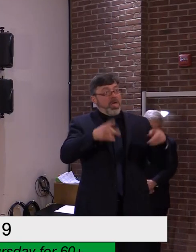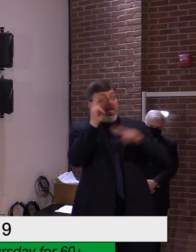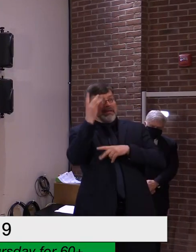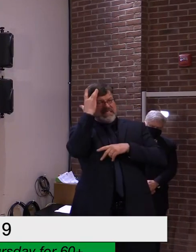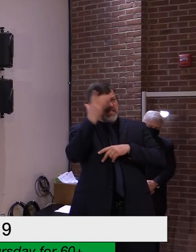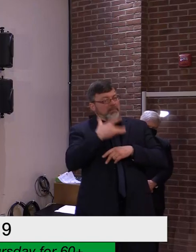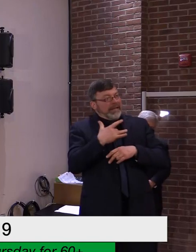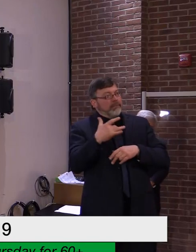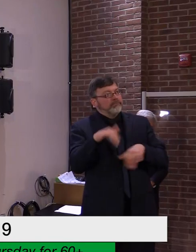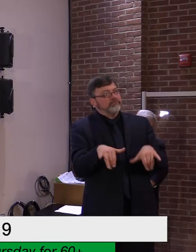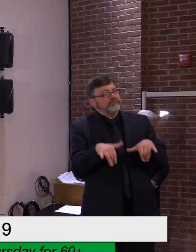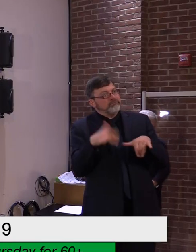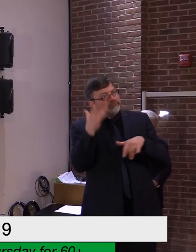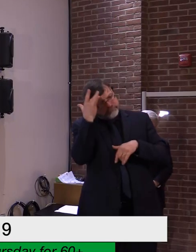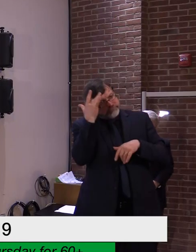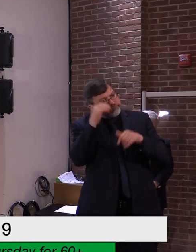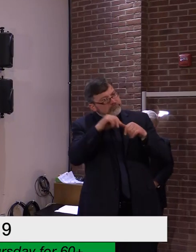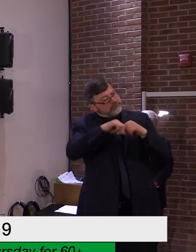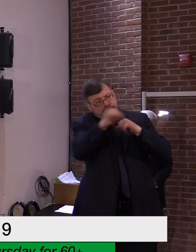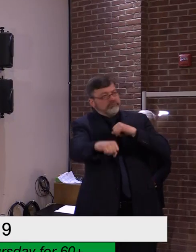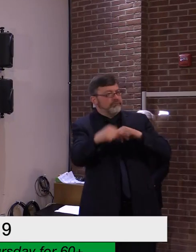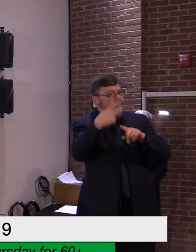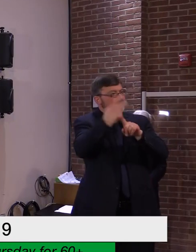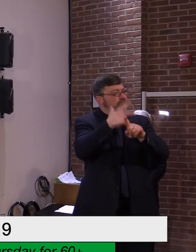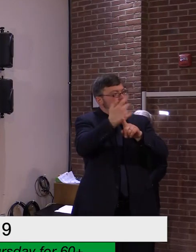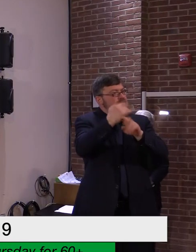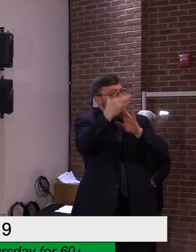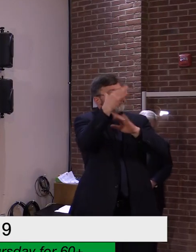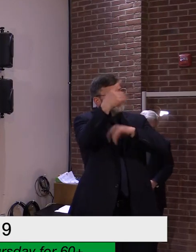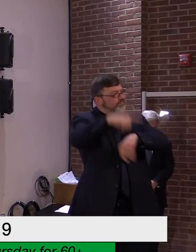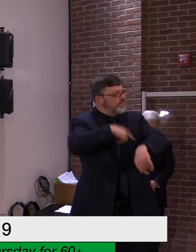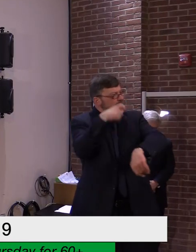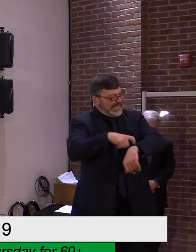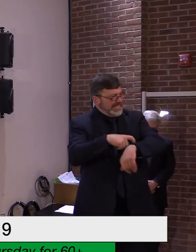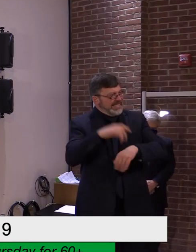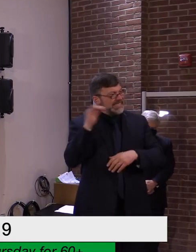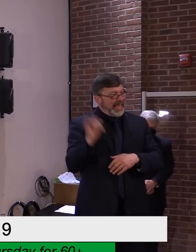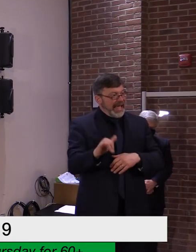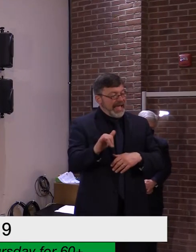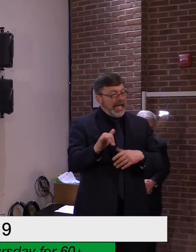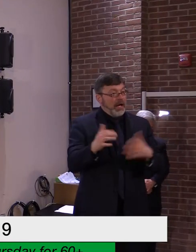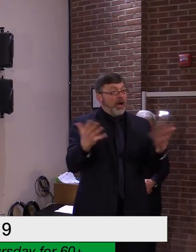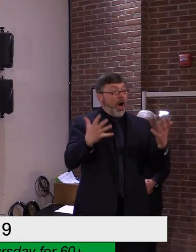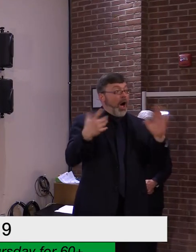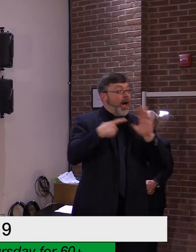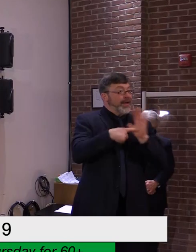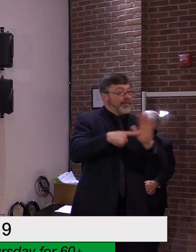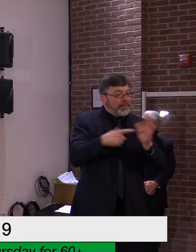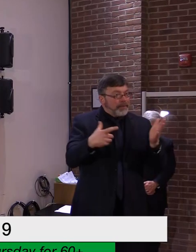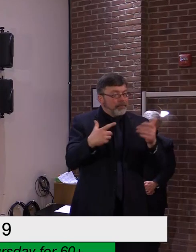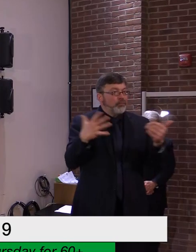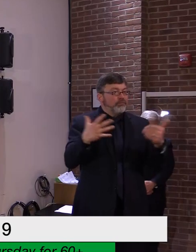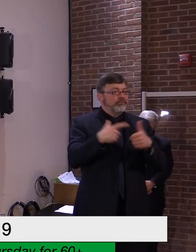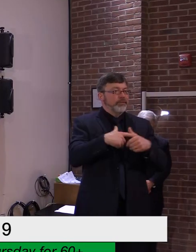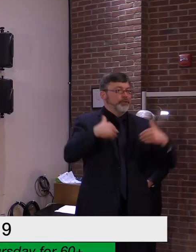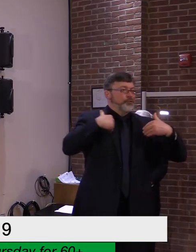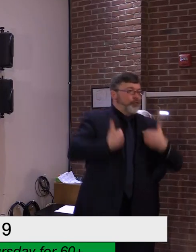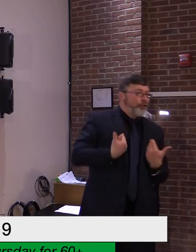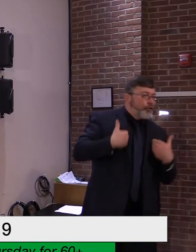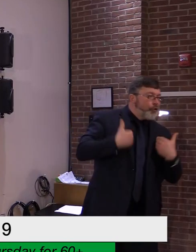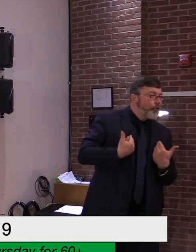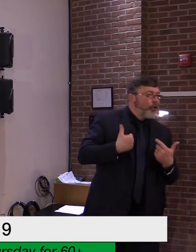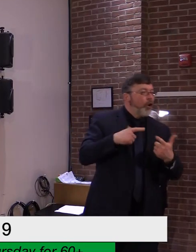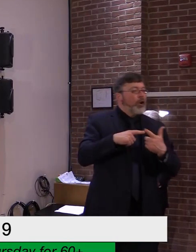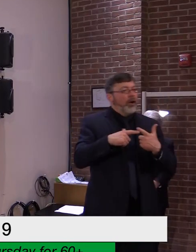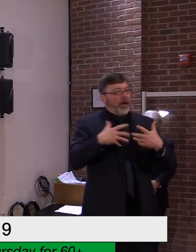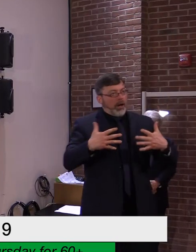possible manifestations, from chronic fatigue, to shortness of breath, to exercise intolerance, to